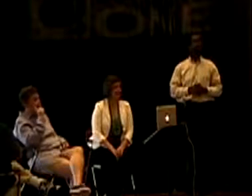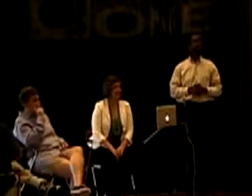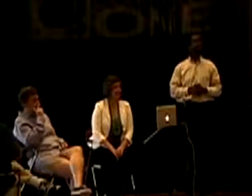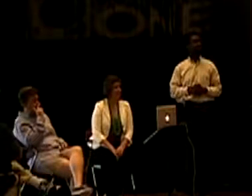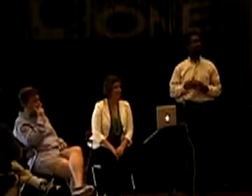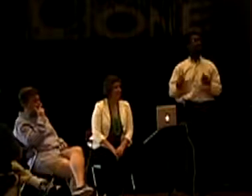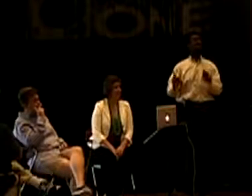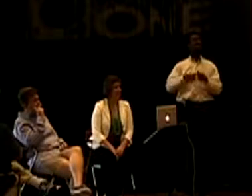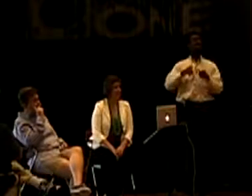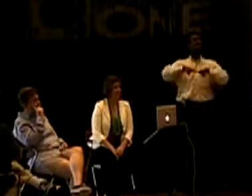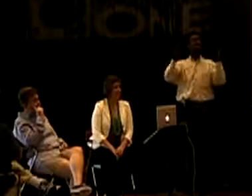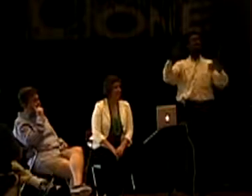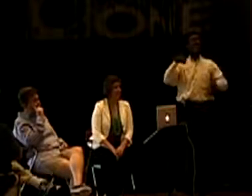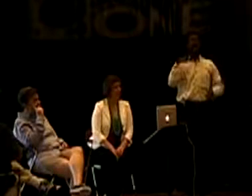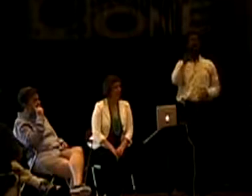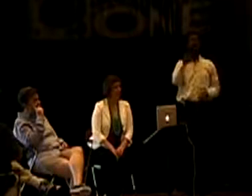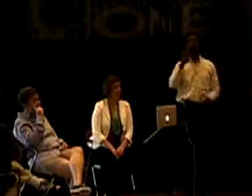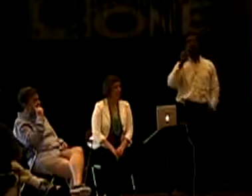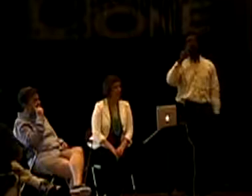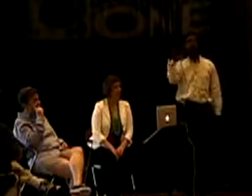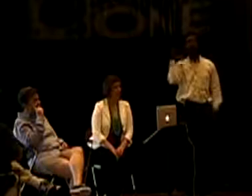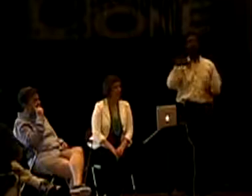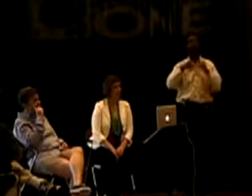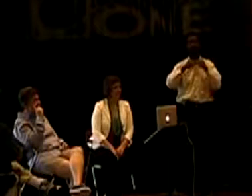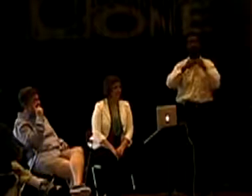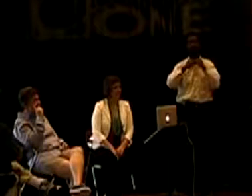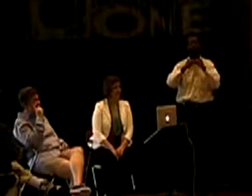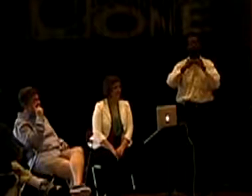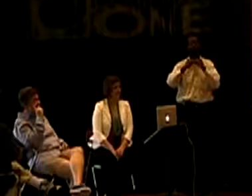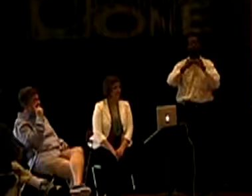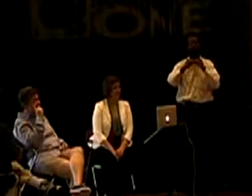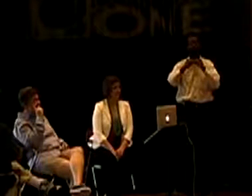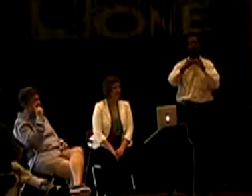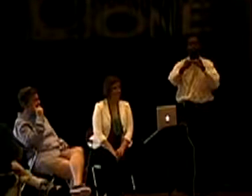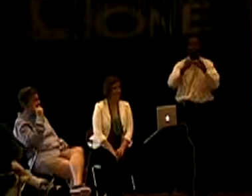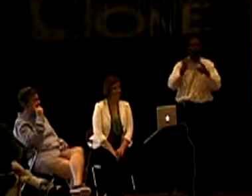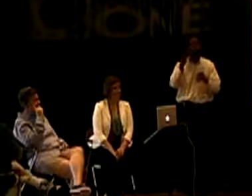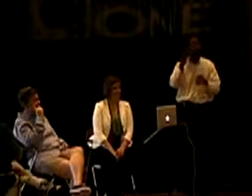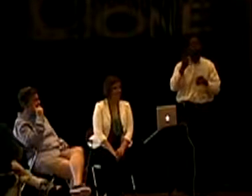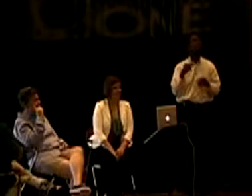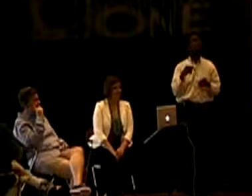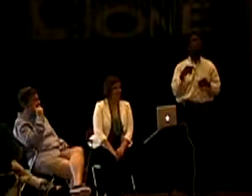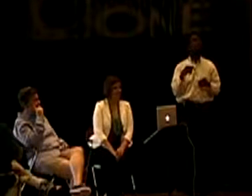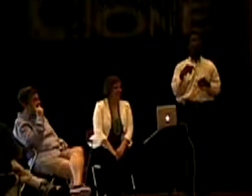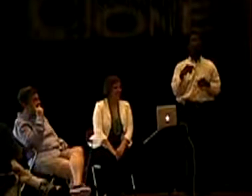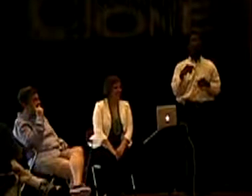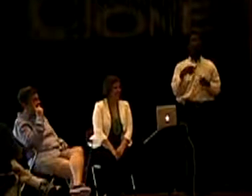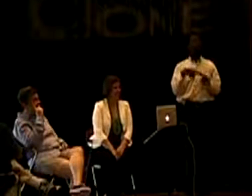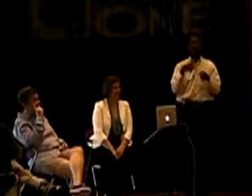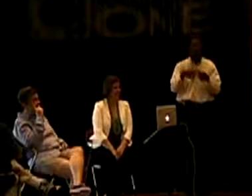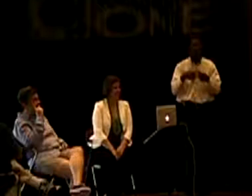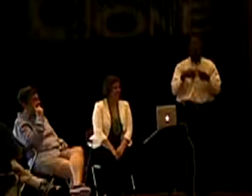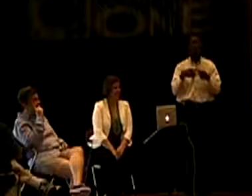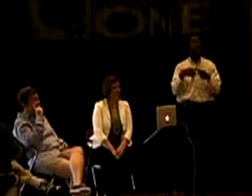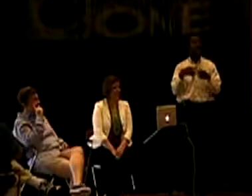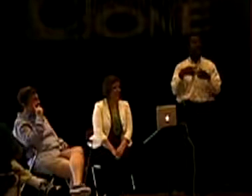impact. You know, I was kind of bored, I have to tell you. Wait, hold on just a second. But I was kind of bored at the opening.